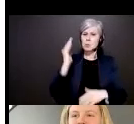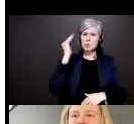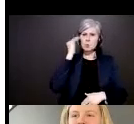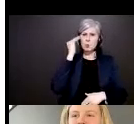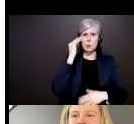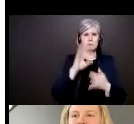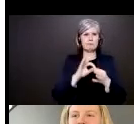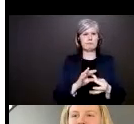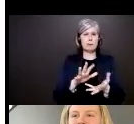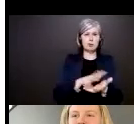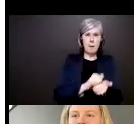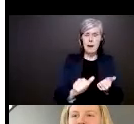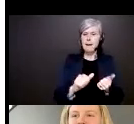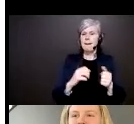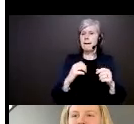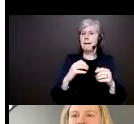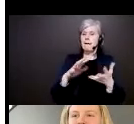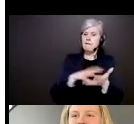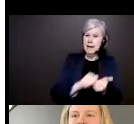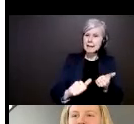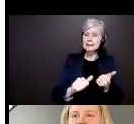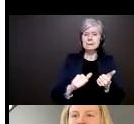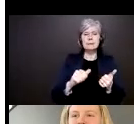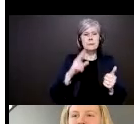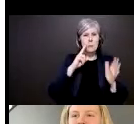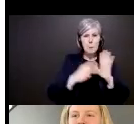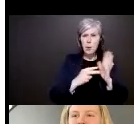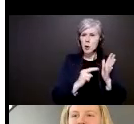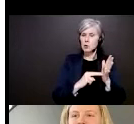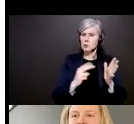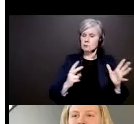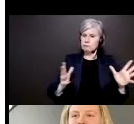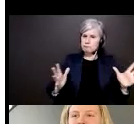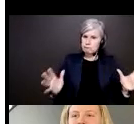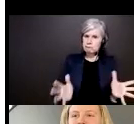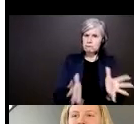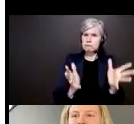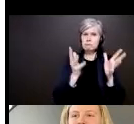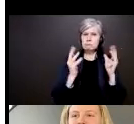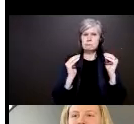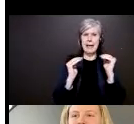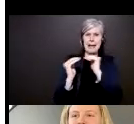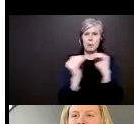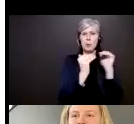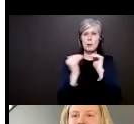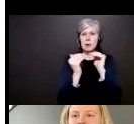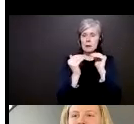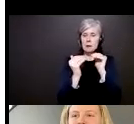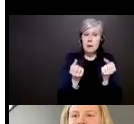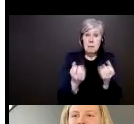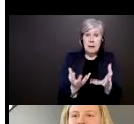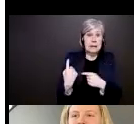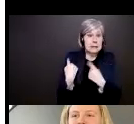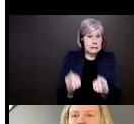to advance equity issues in your organization. There's been a lot of investments made. Being trauma